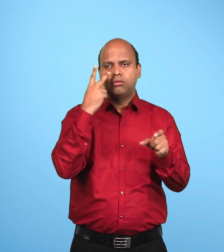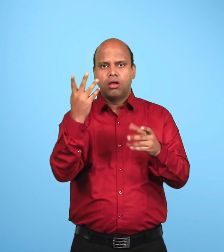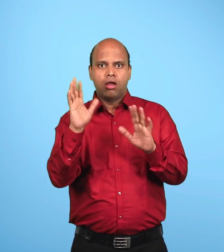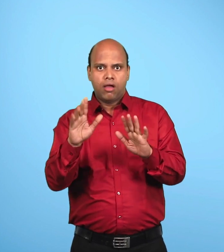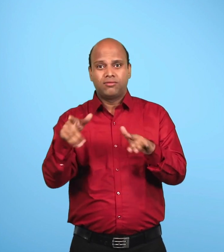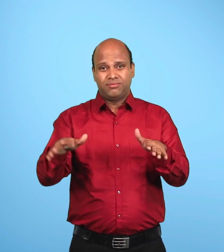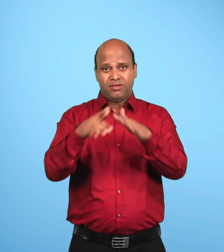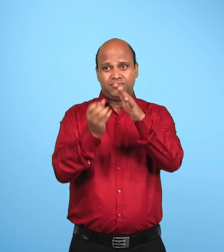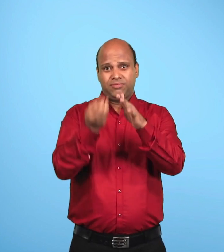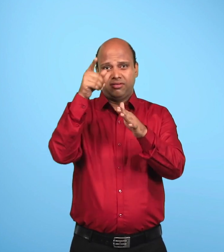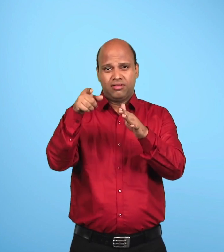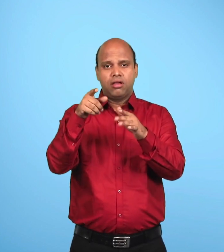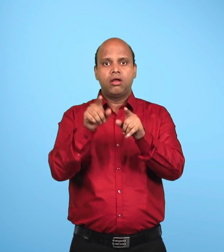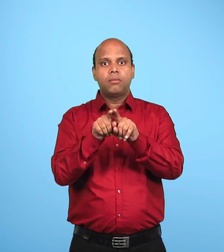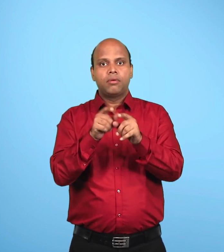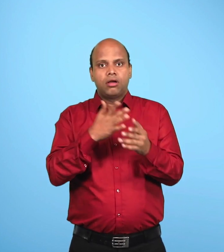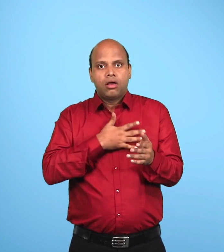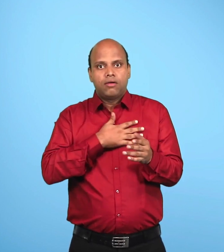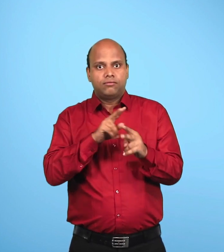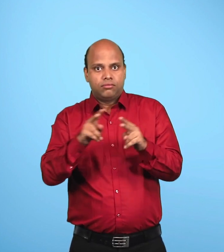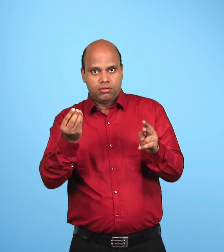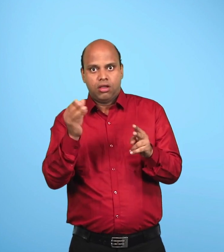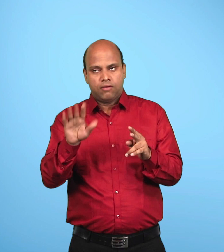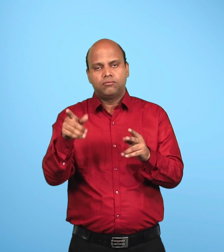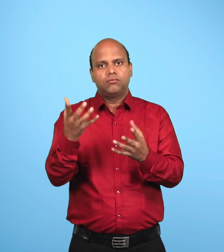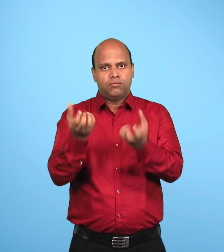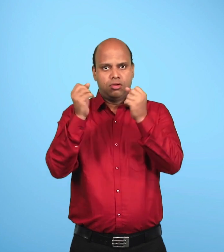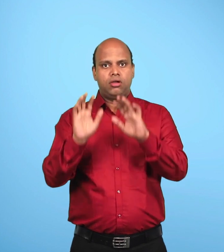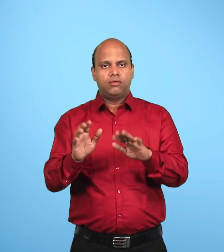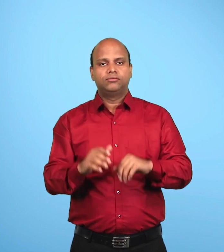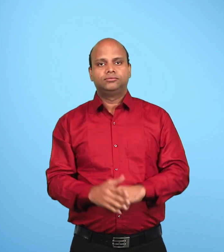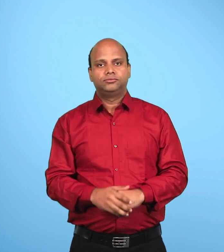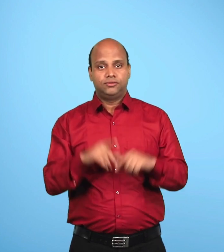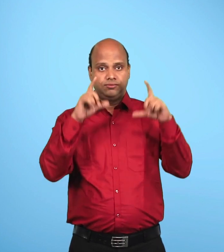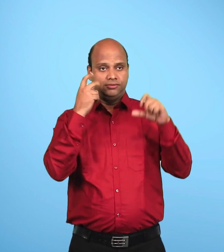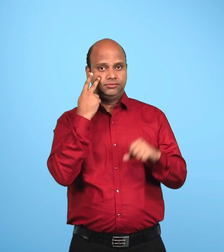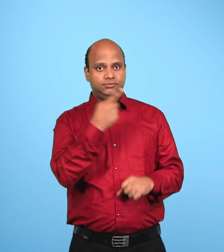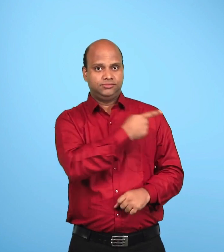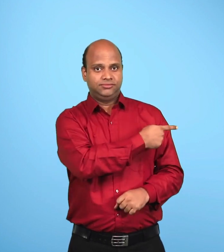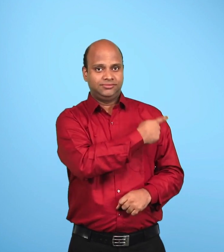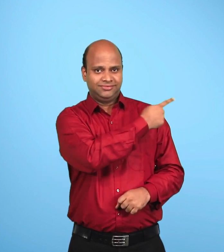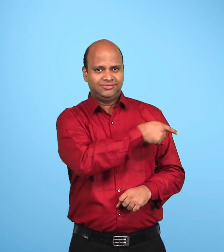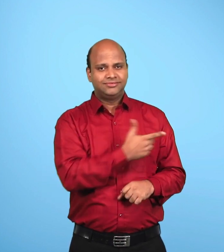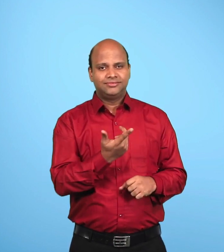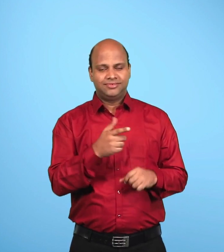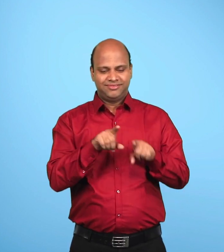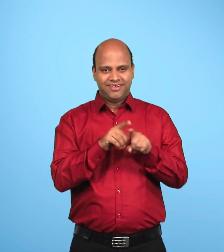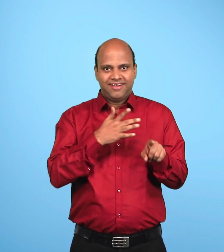She read that people have even found tiny living organisms in the openings of volcanoes.